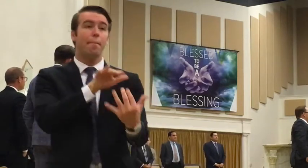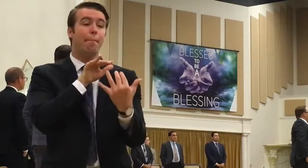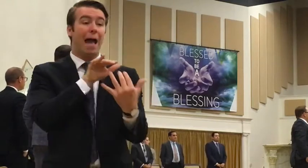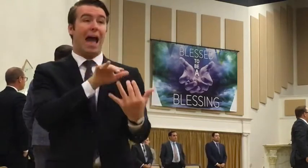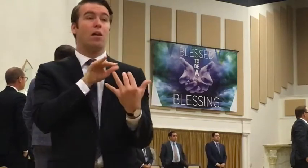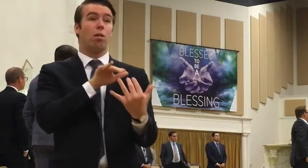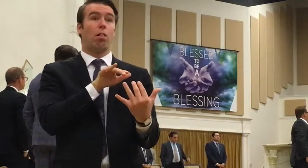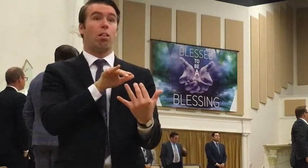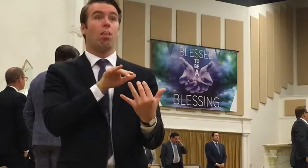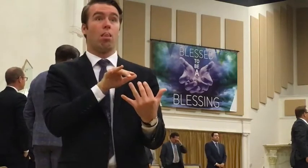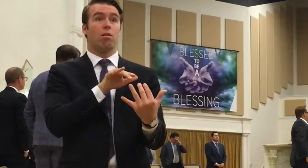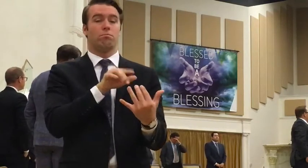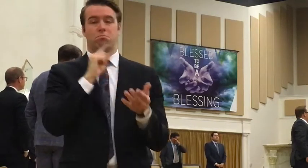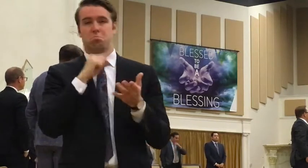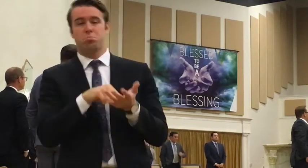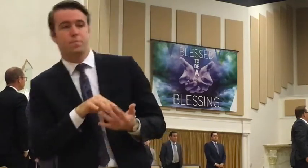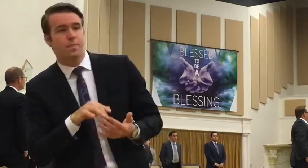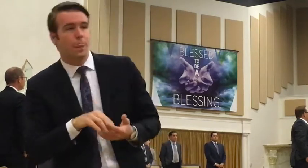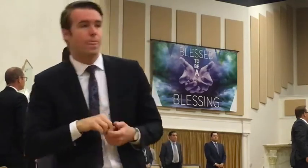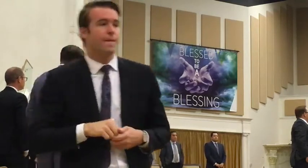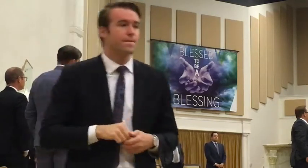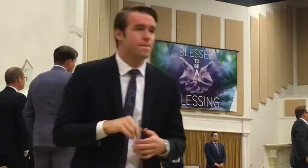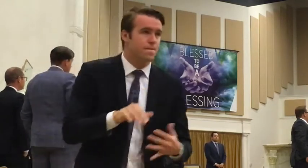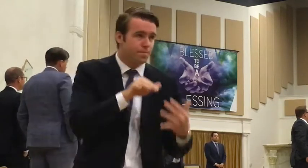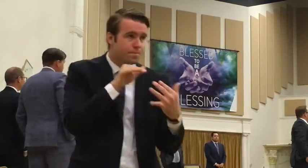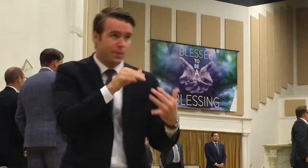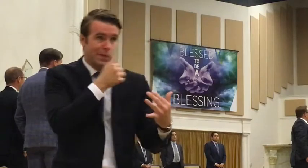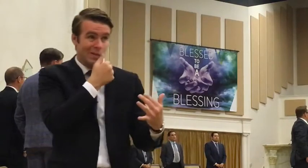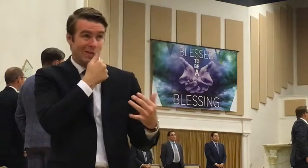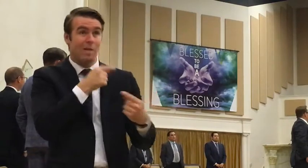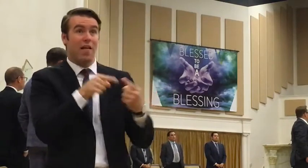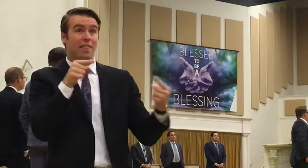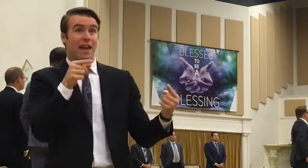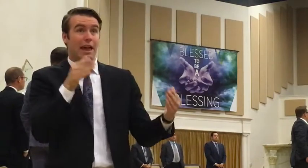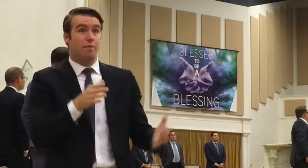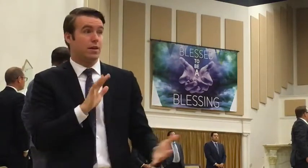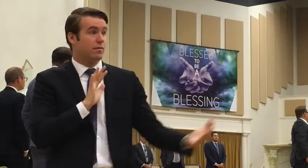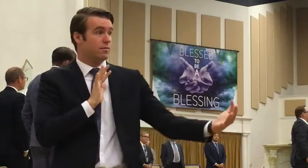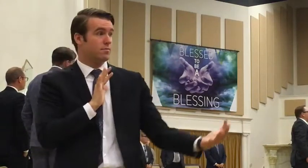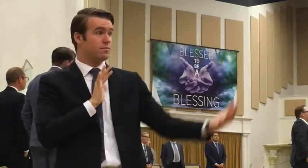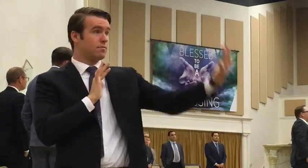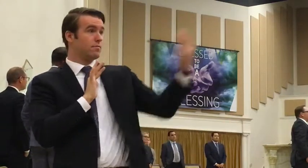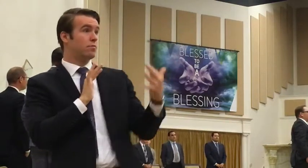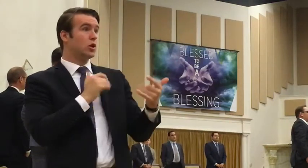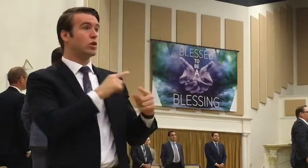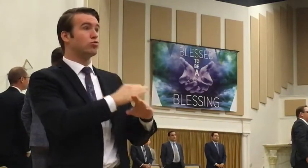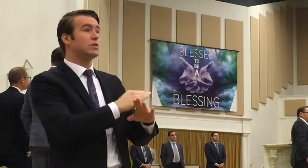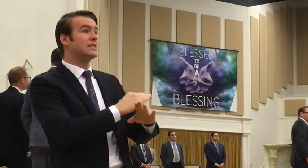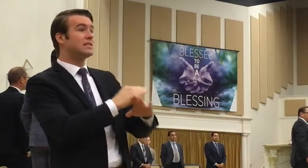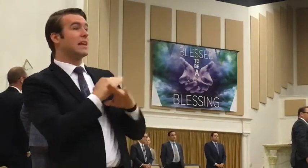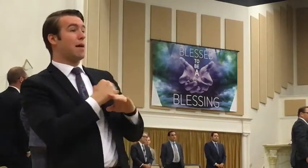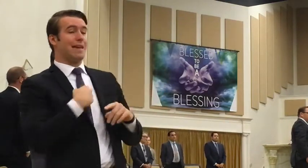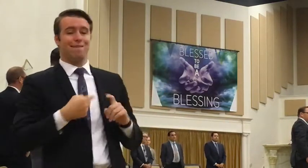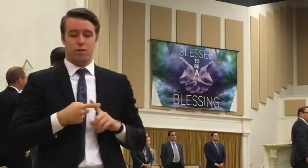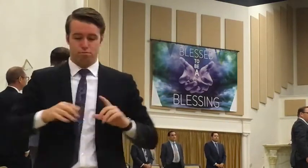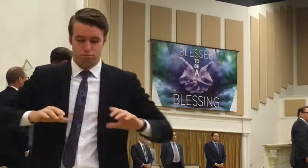and you were met with the enemy trying to stop you from performing your